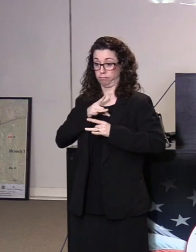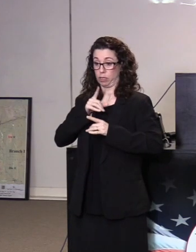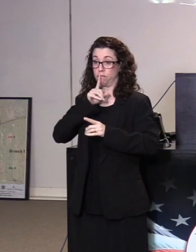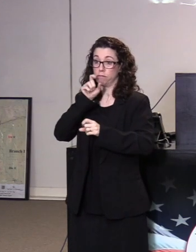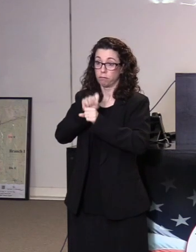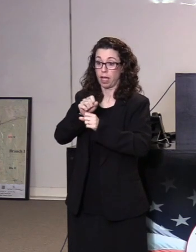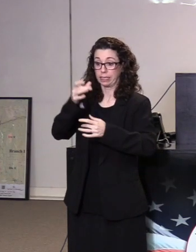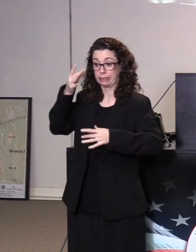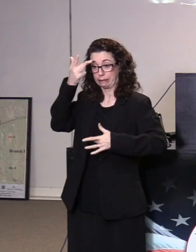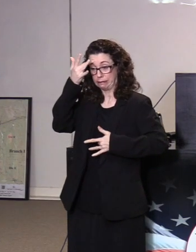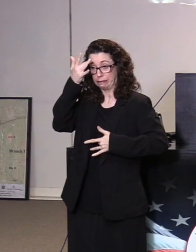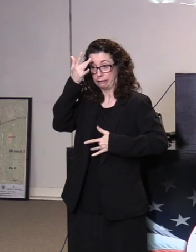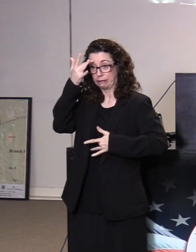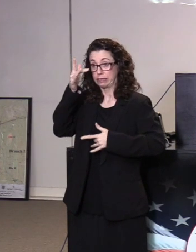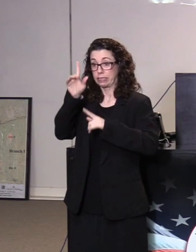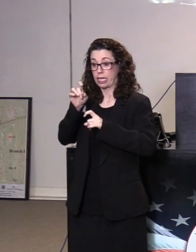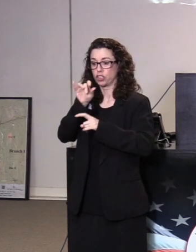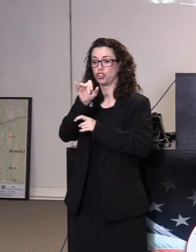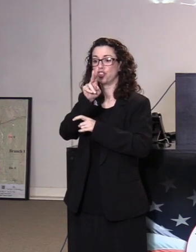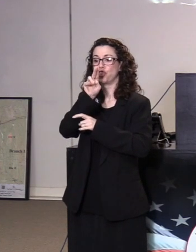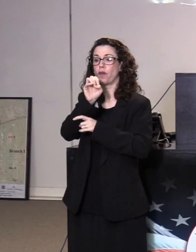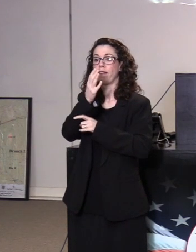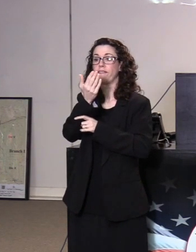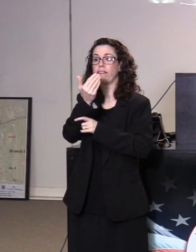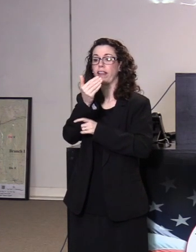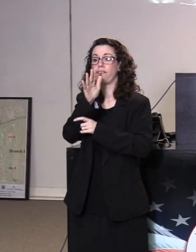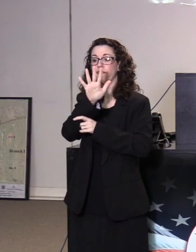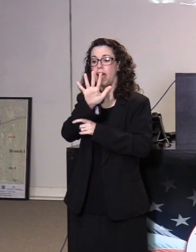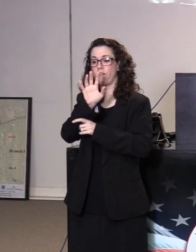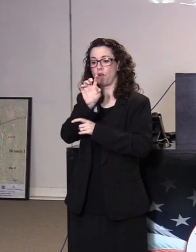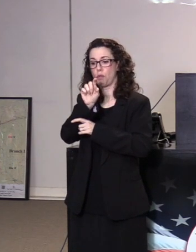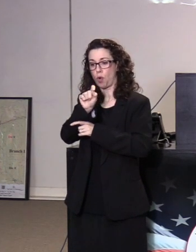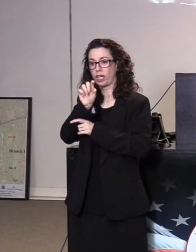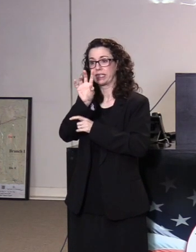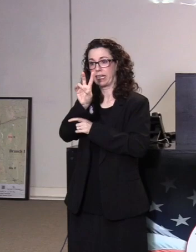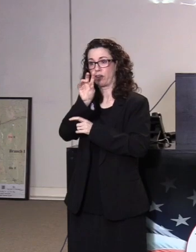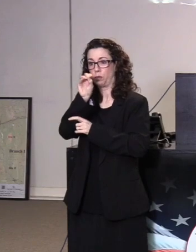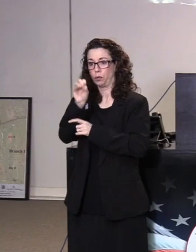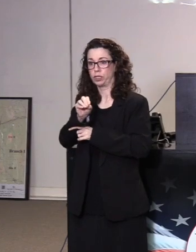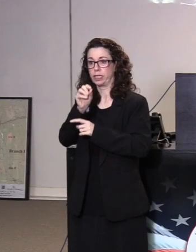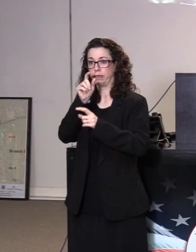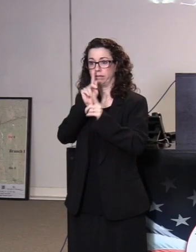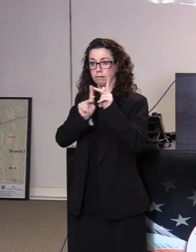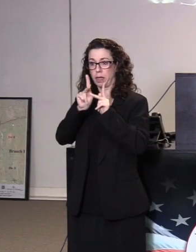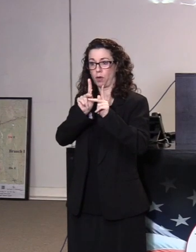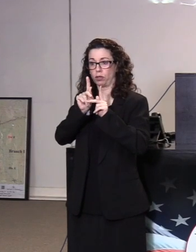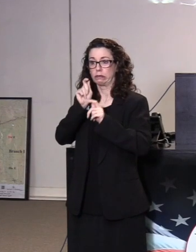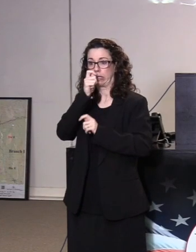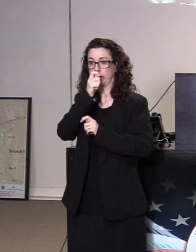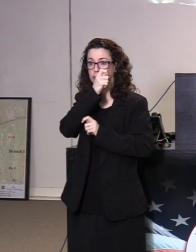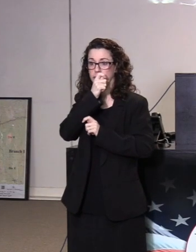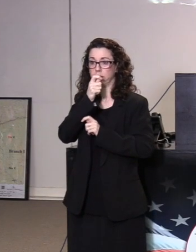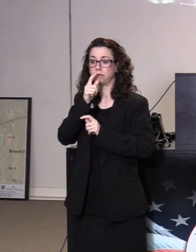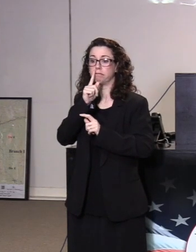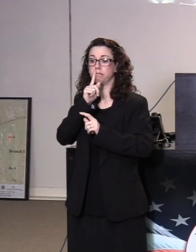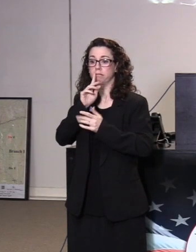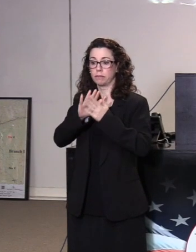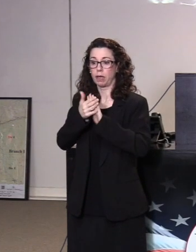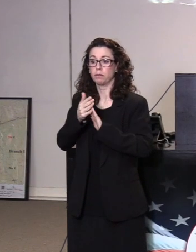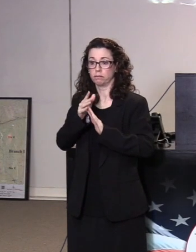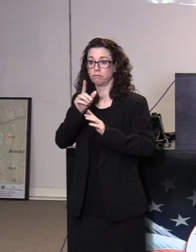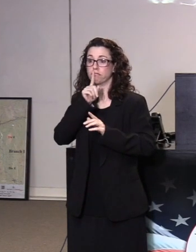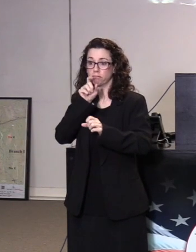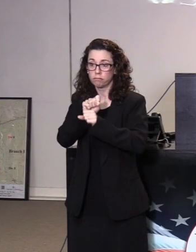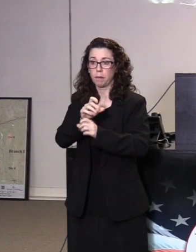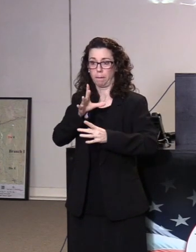June the 15th, we had 5.7% of the people tested were positive. Now, to